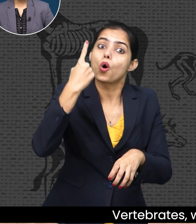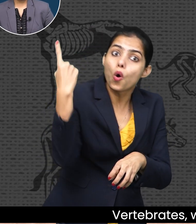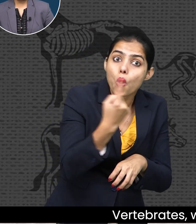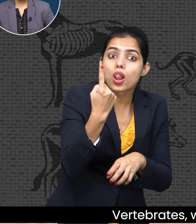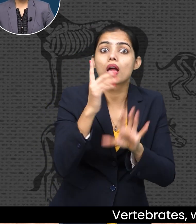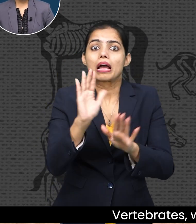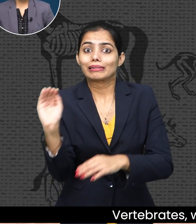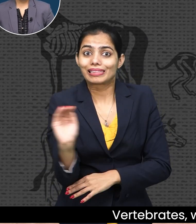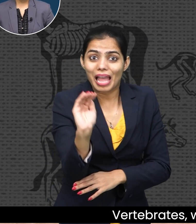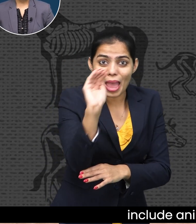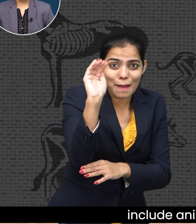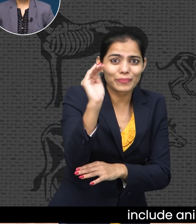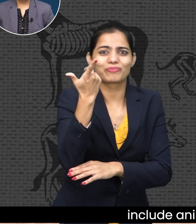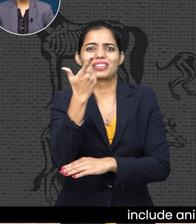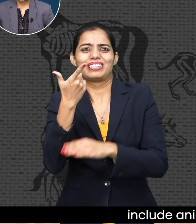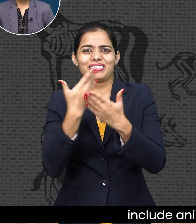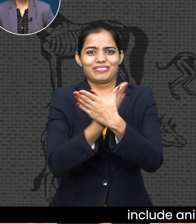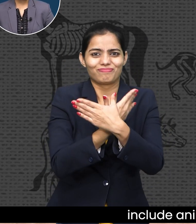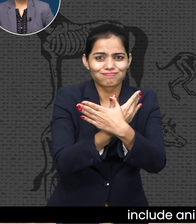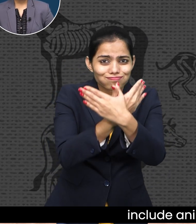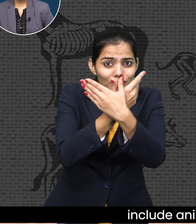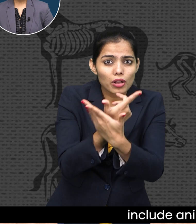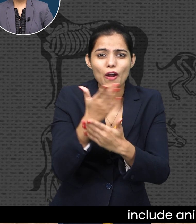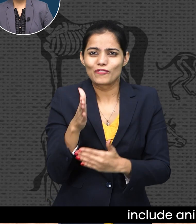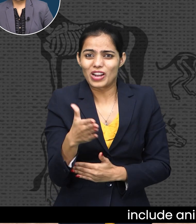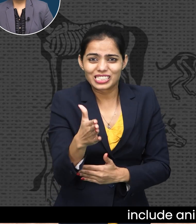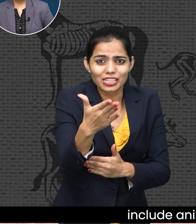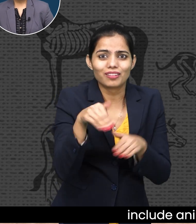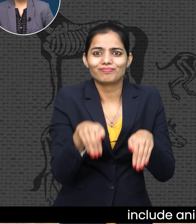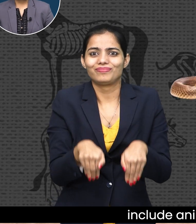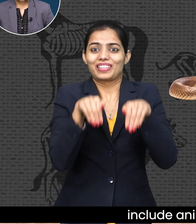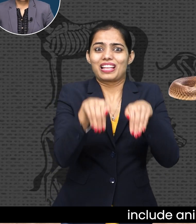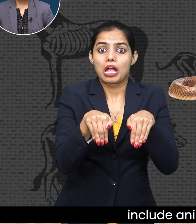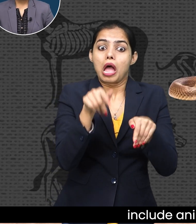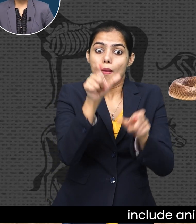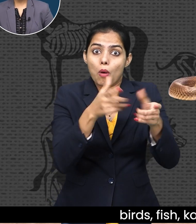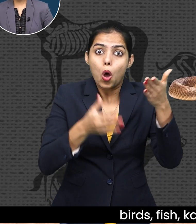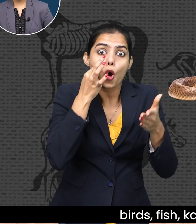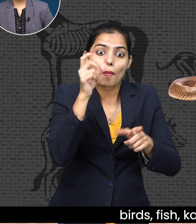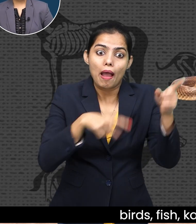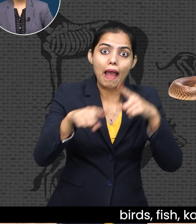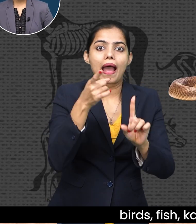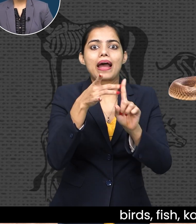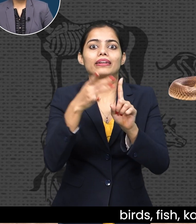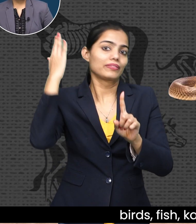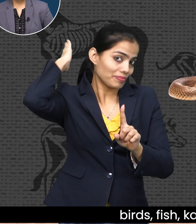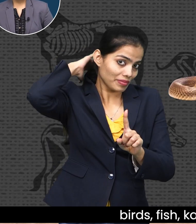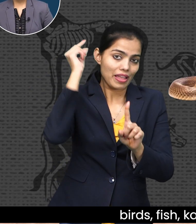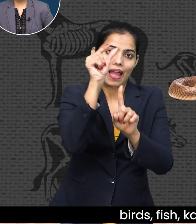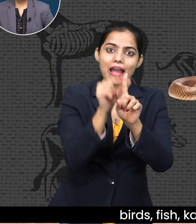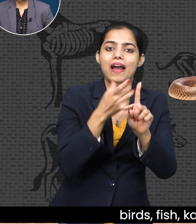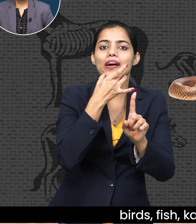a backbone, include animals such as snakes, birds,